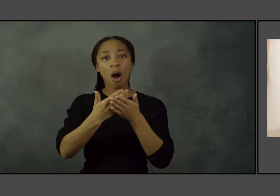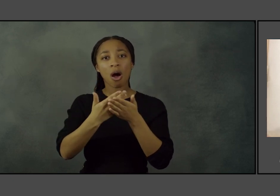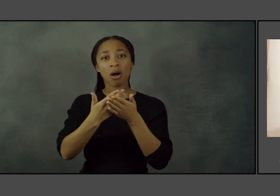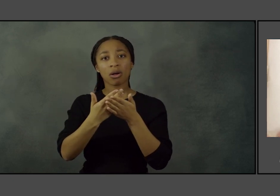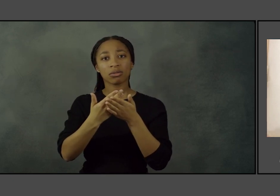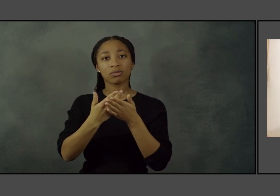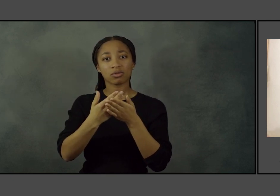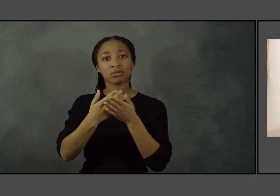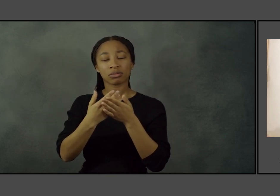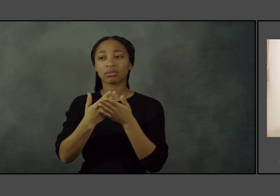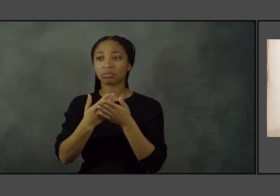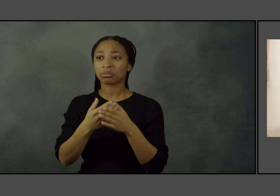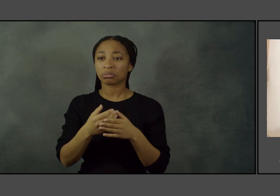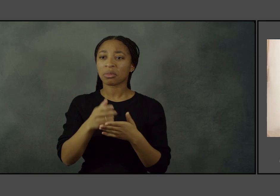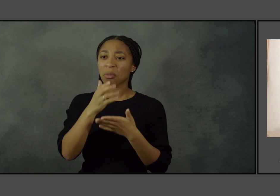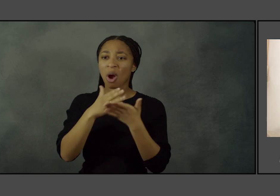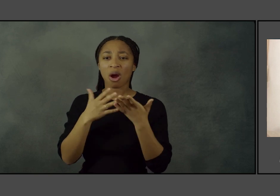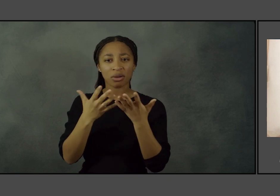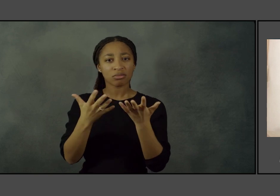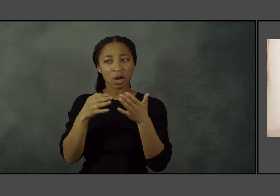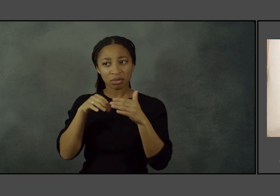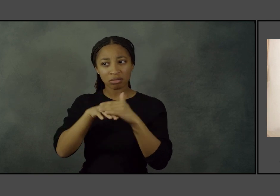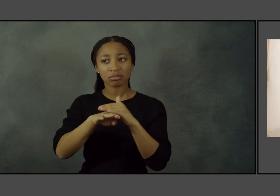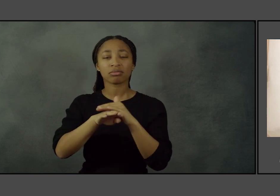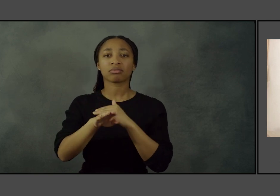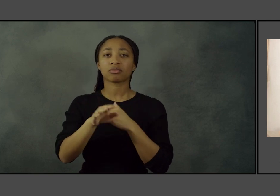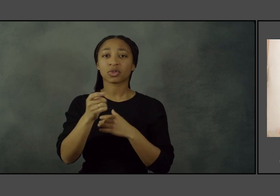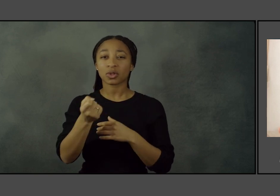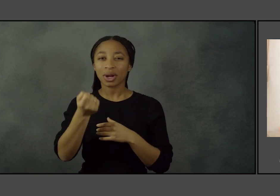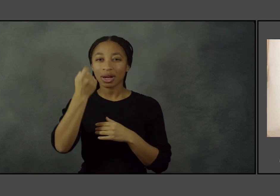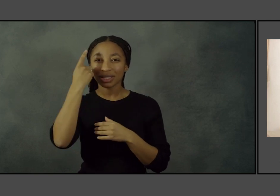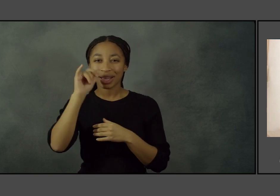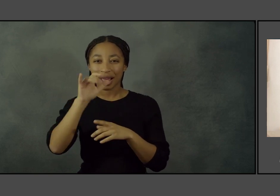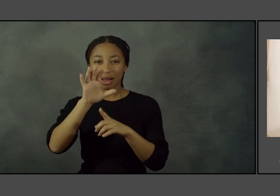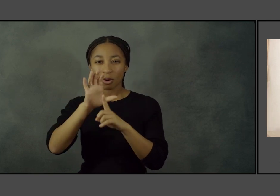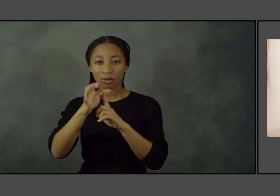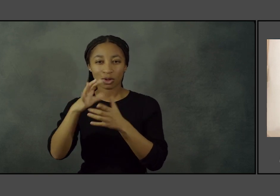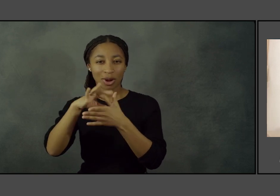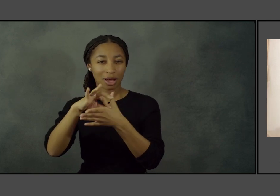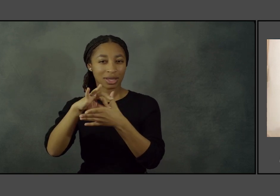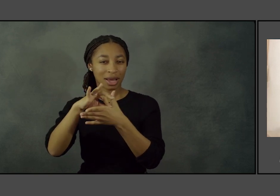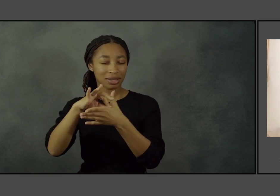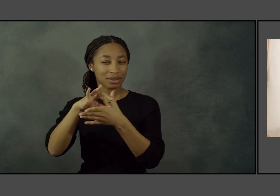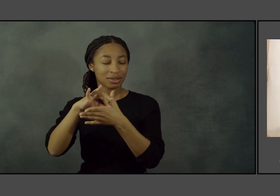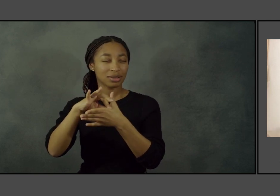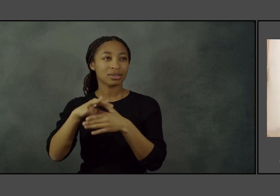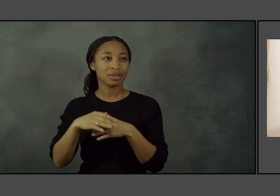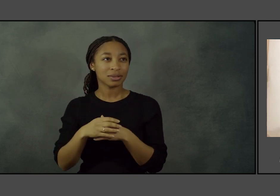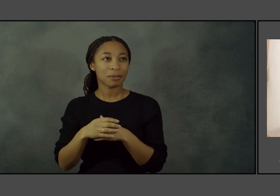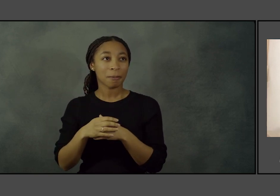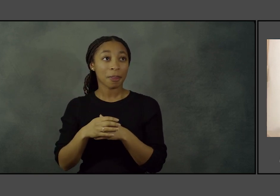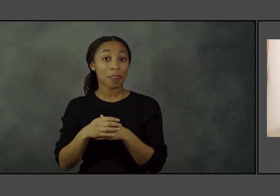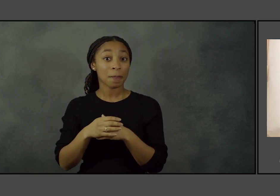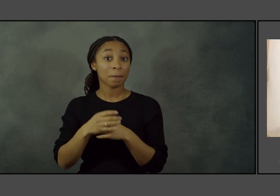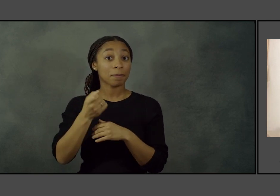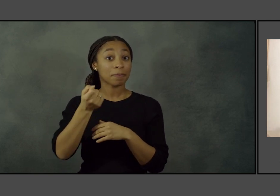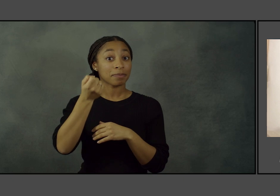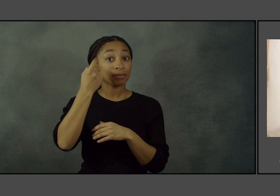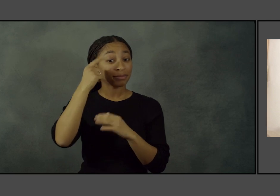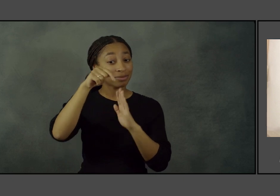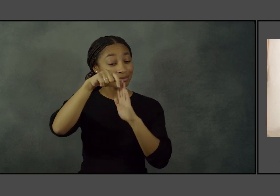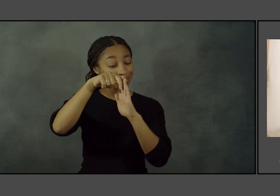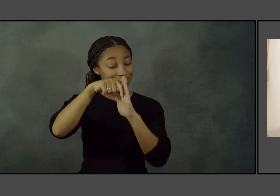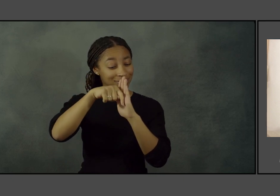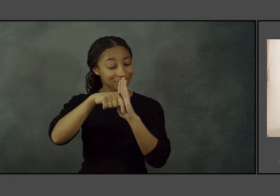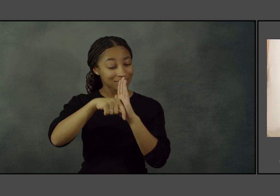understand the cultural context out of which it's born. And the deeper you go into the specifics of a context, I